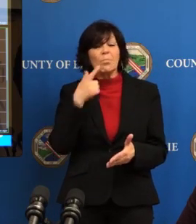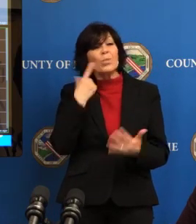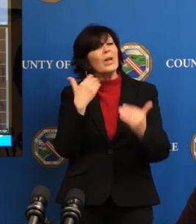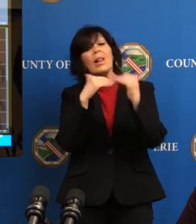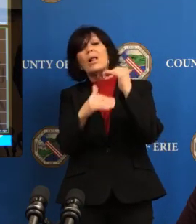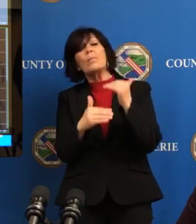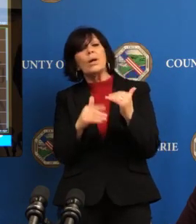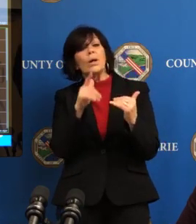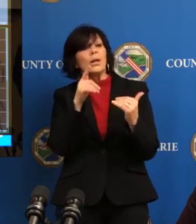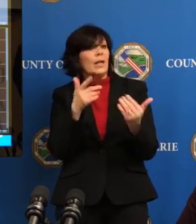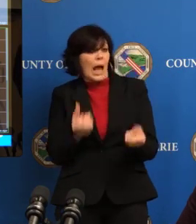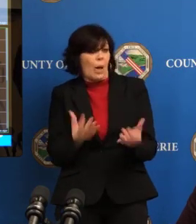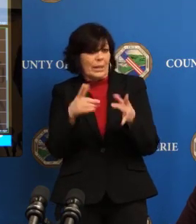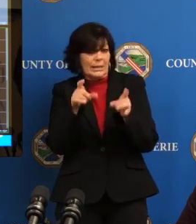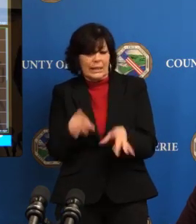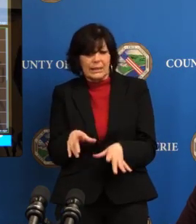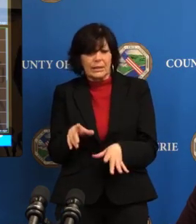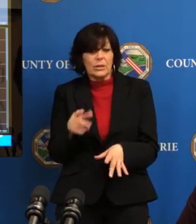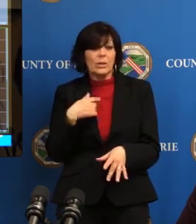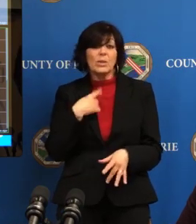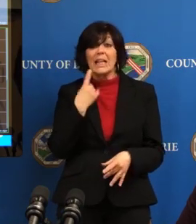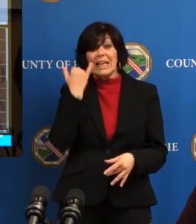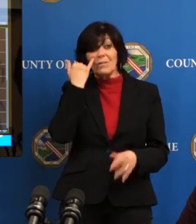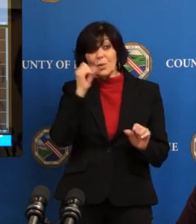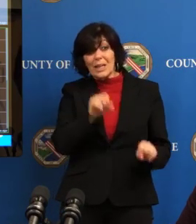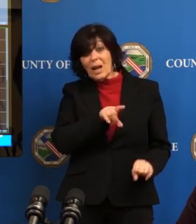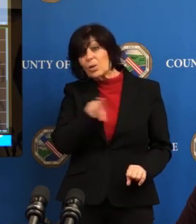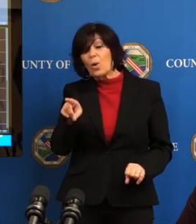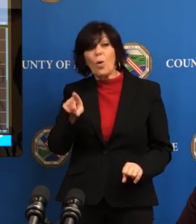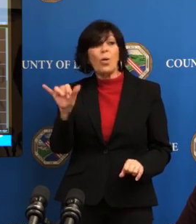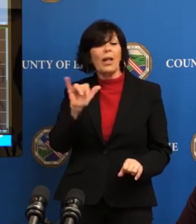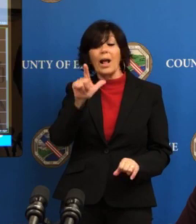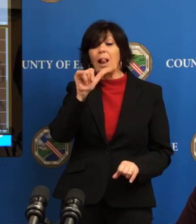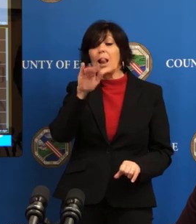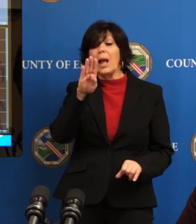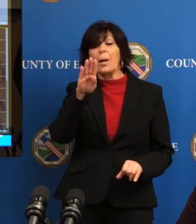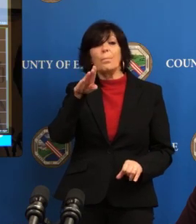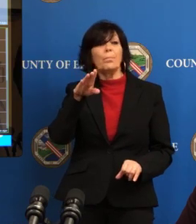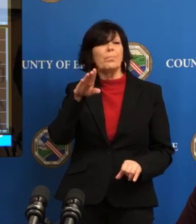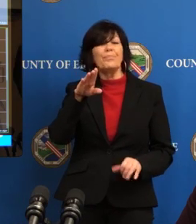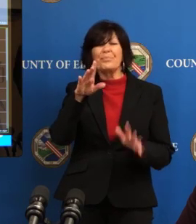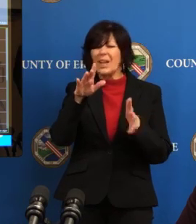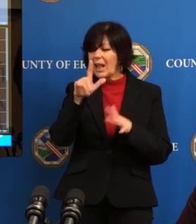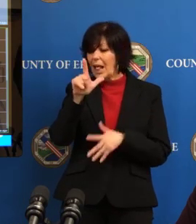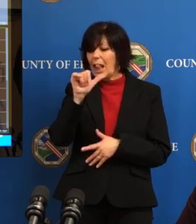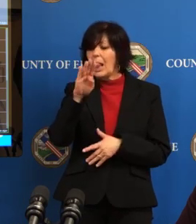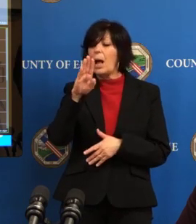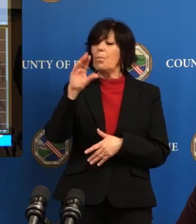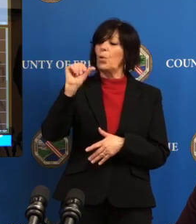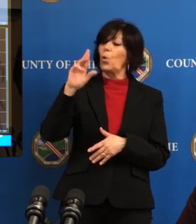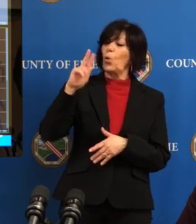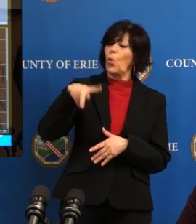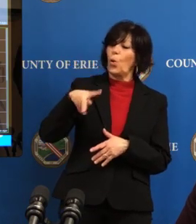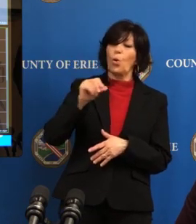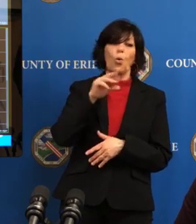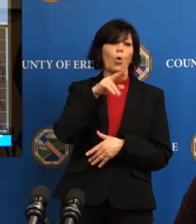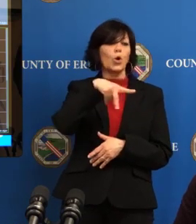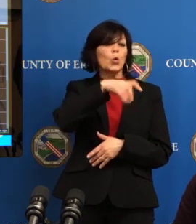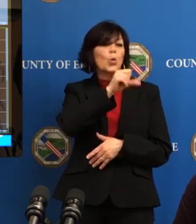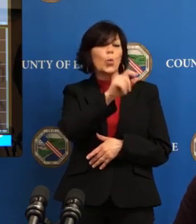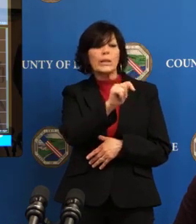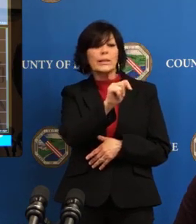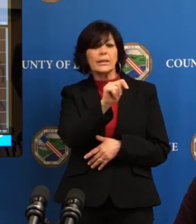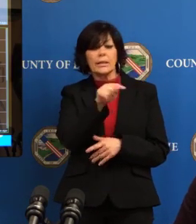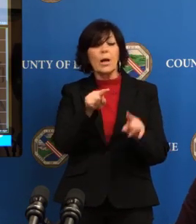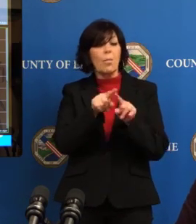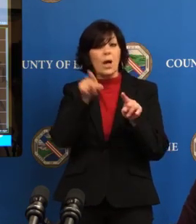test. That's why we're asking people, if you can, go through a third-party source like LabQuest or LabCorp or Quest,